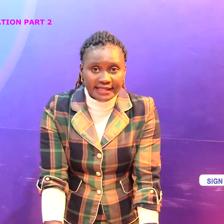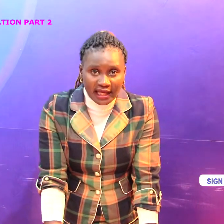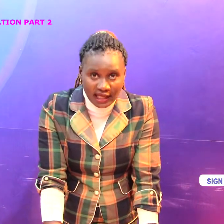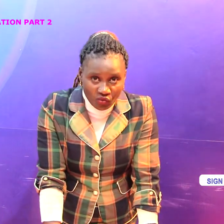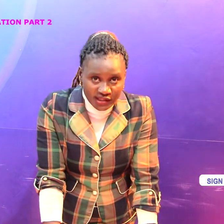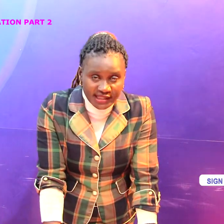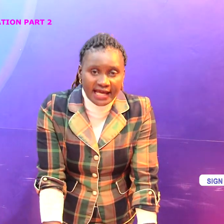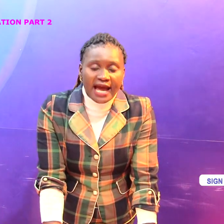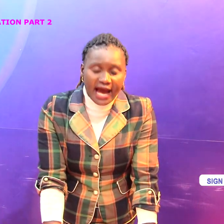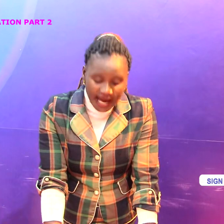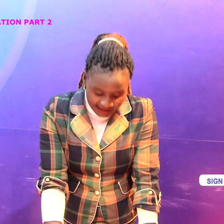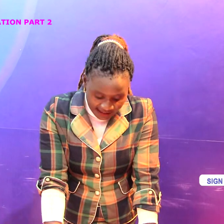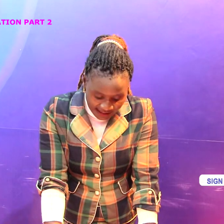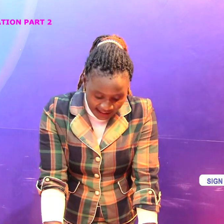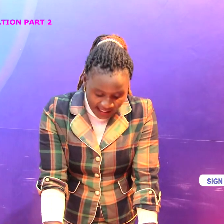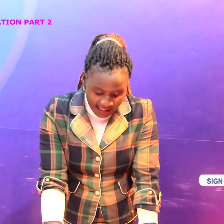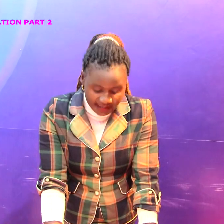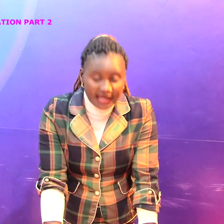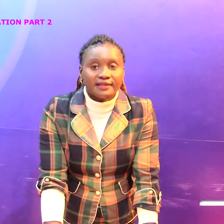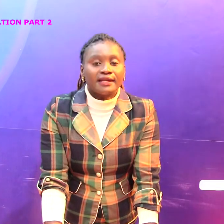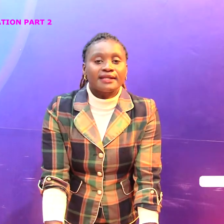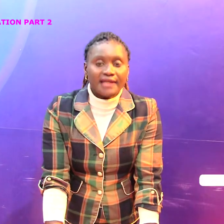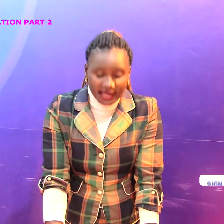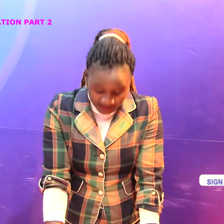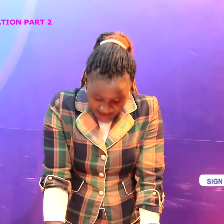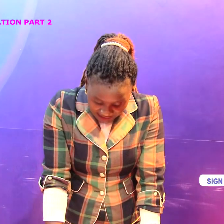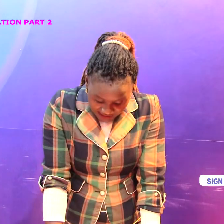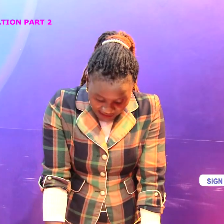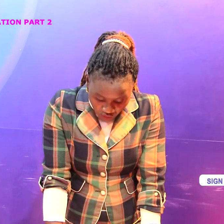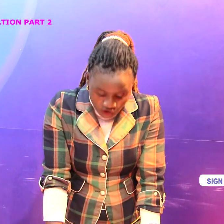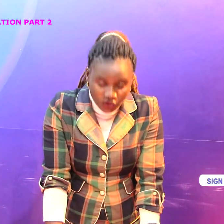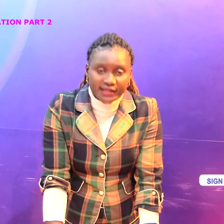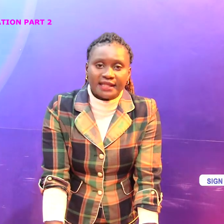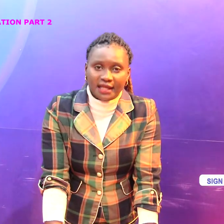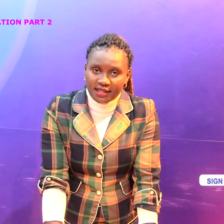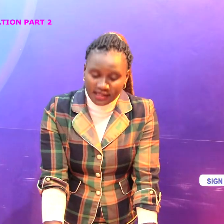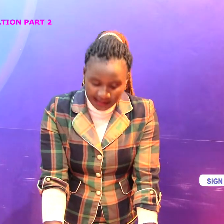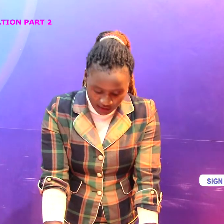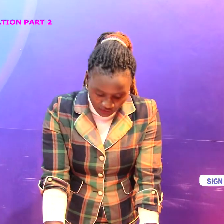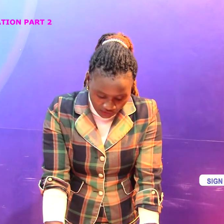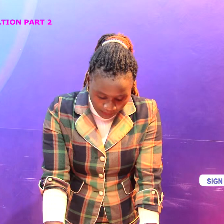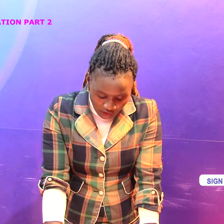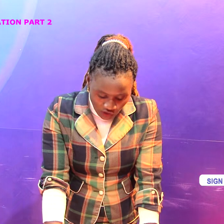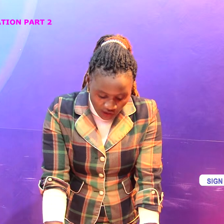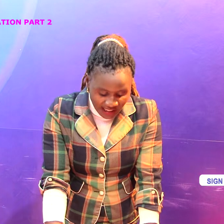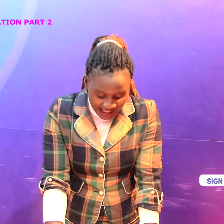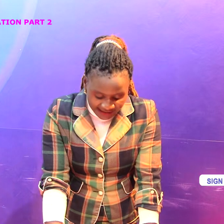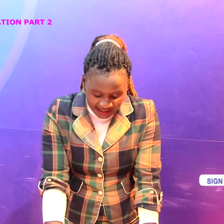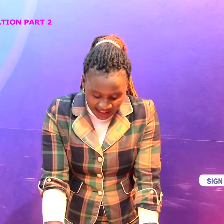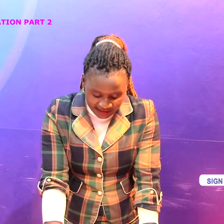Sign Language. Asking and answering signed questions in Kenya Sign Language. So you can ask and answer